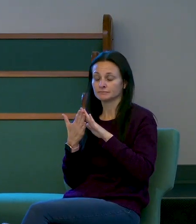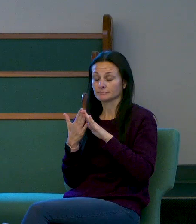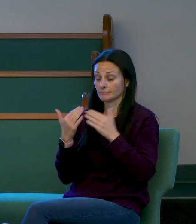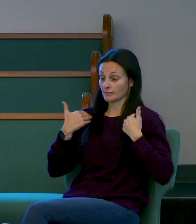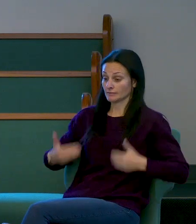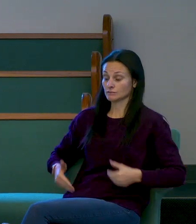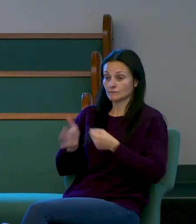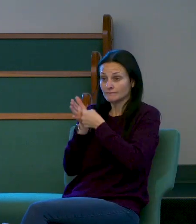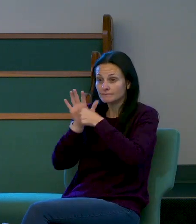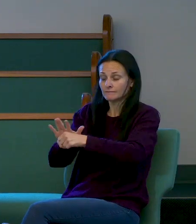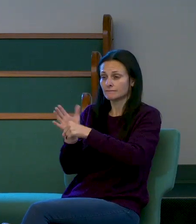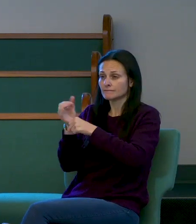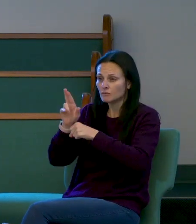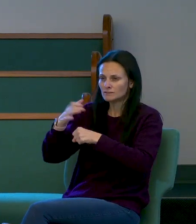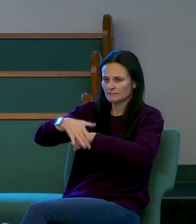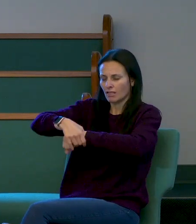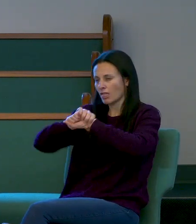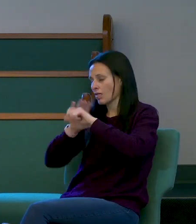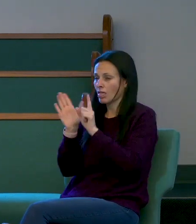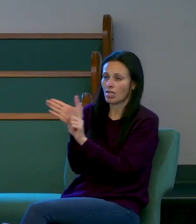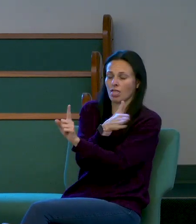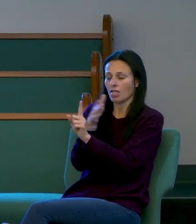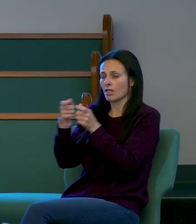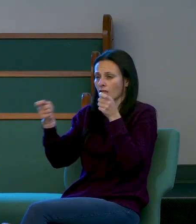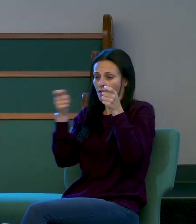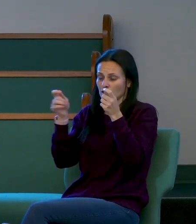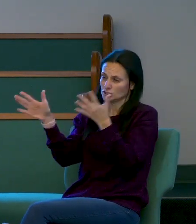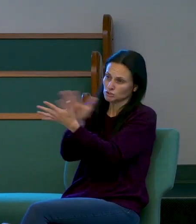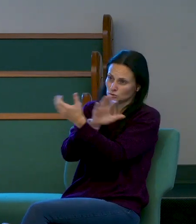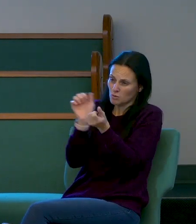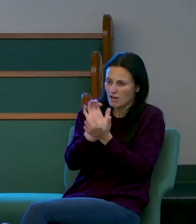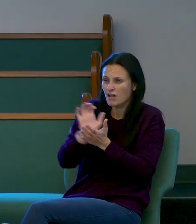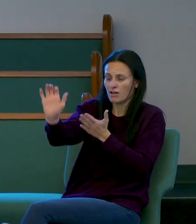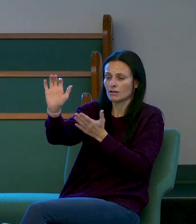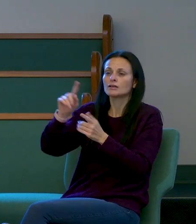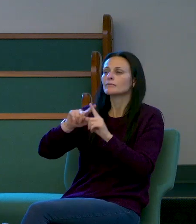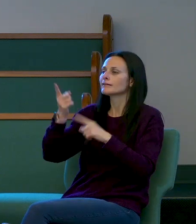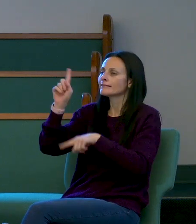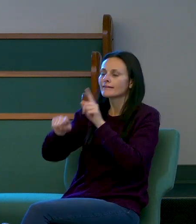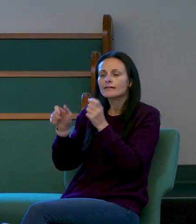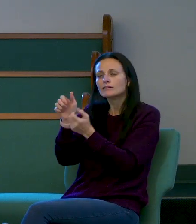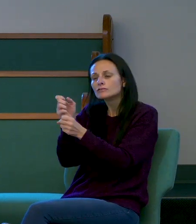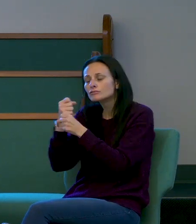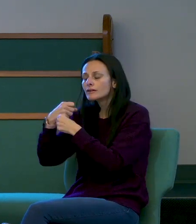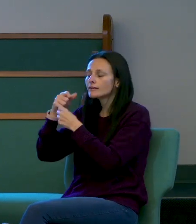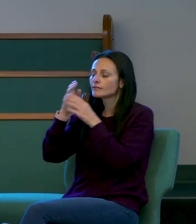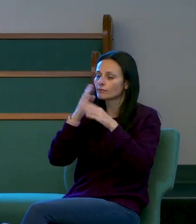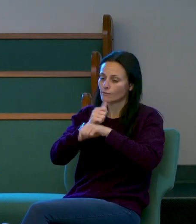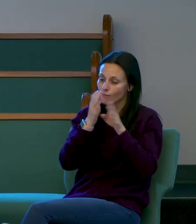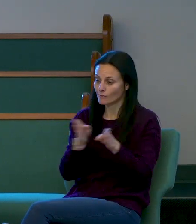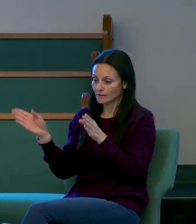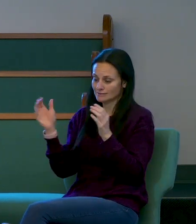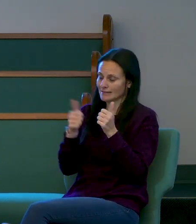force can repress, restrain, coerce, destroy, but it cannot create and organize